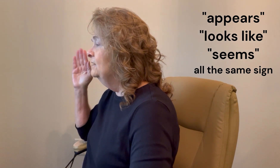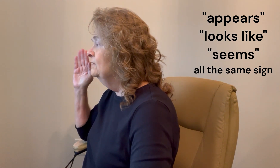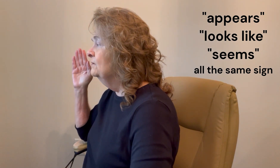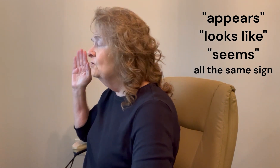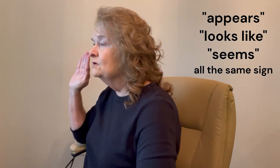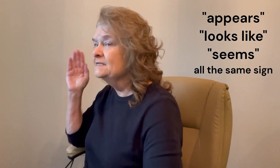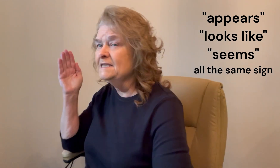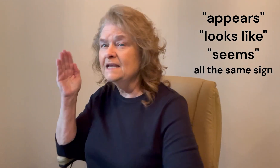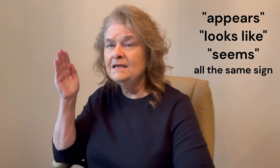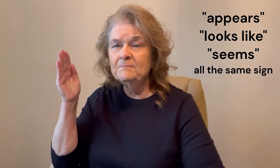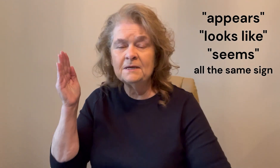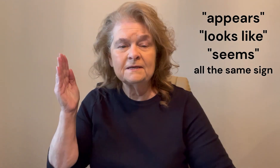Appear or seem.